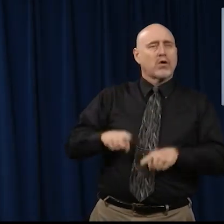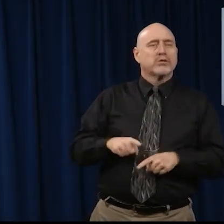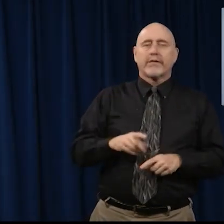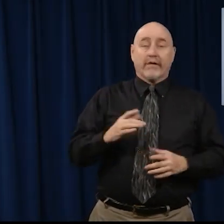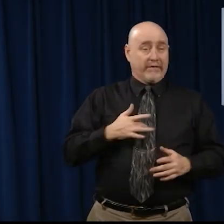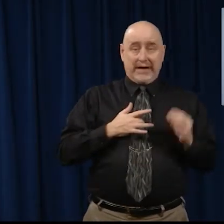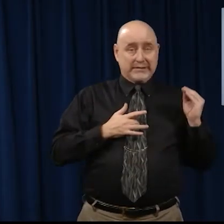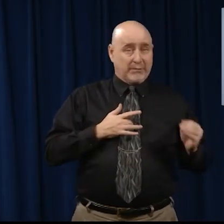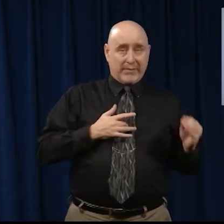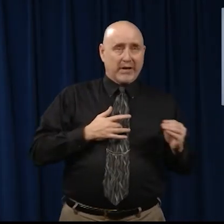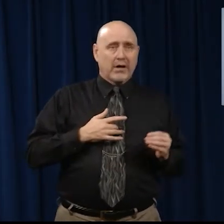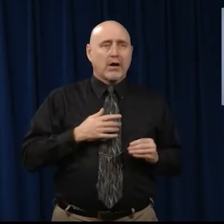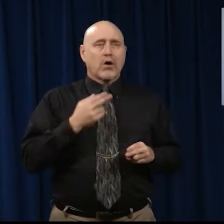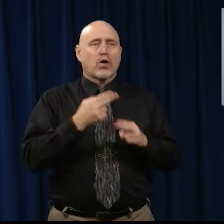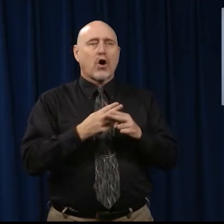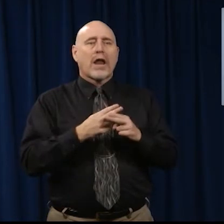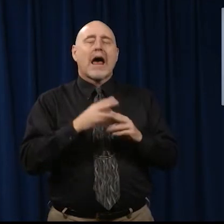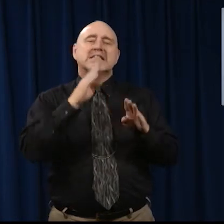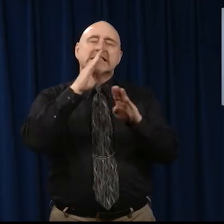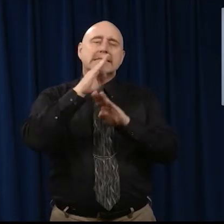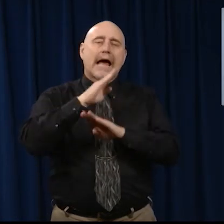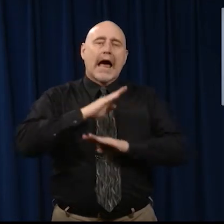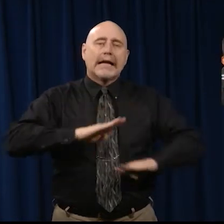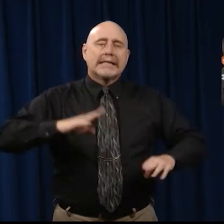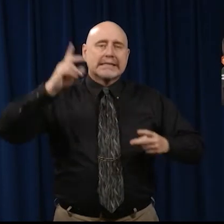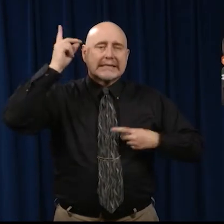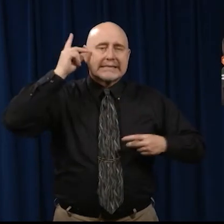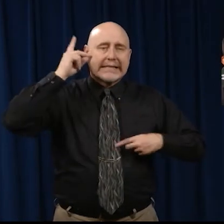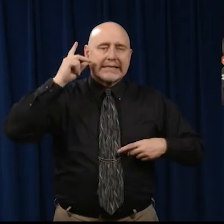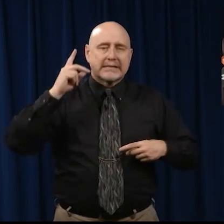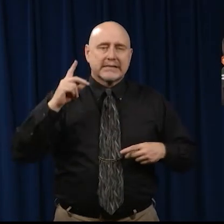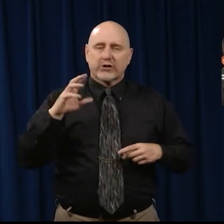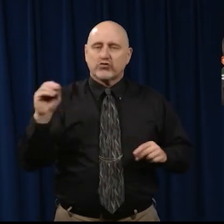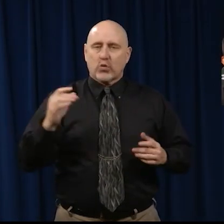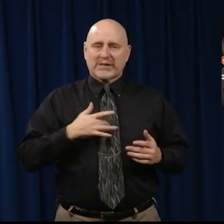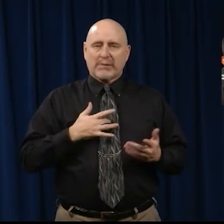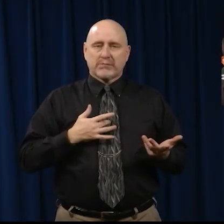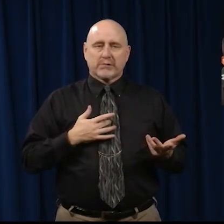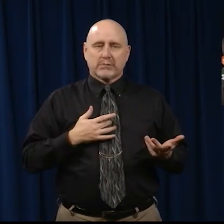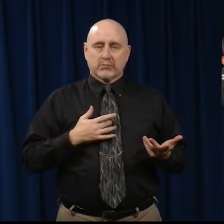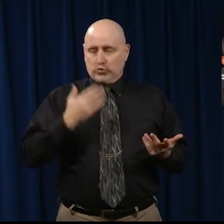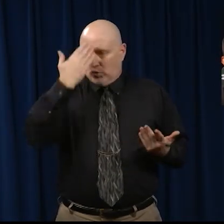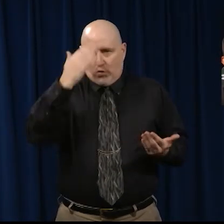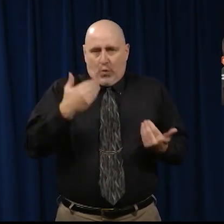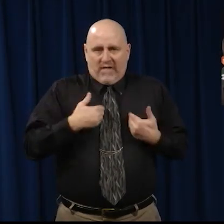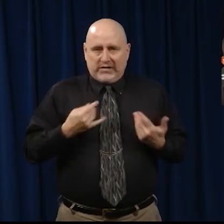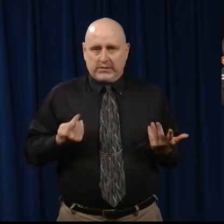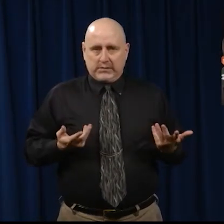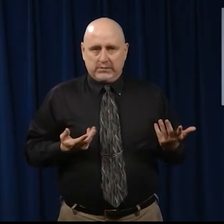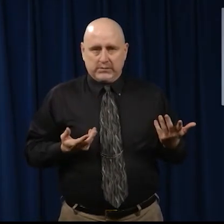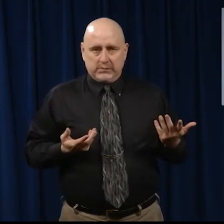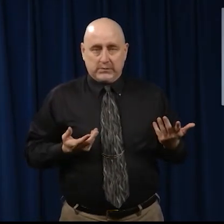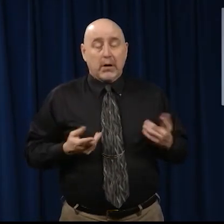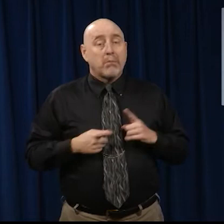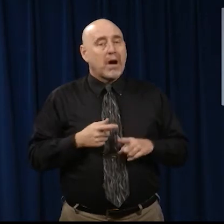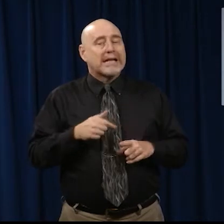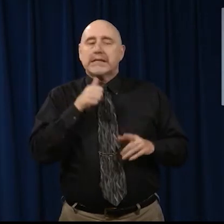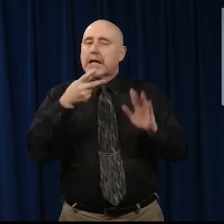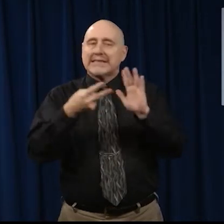like I said, it's asymptomatic. In fact, some people call it a silent disease. Now, that means you won't know that you have it. But it